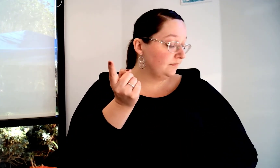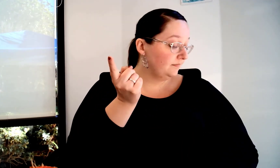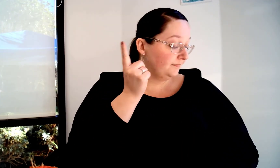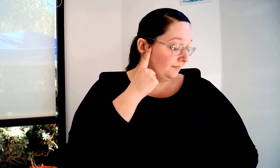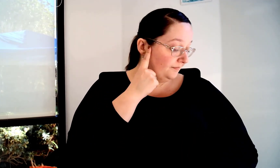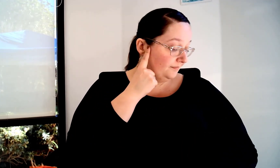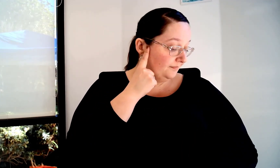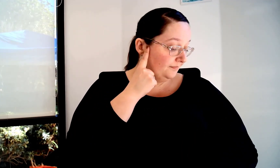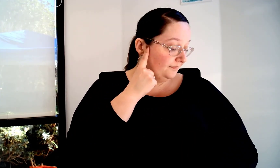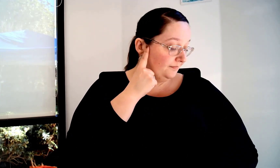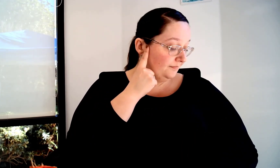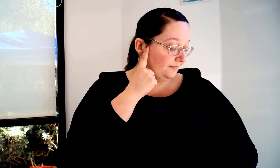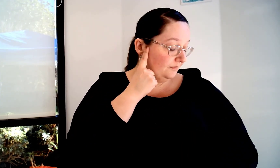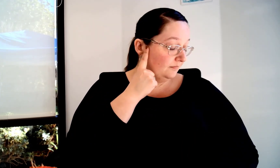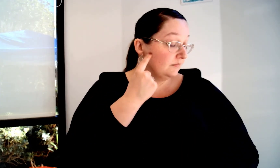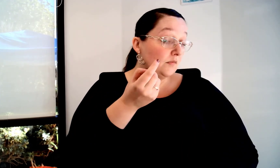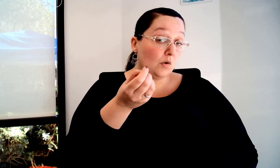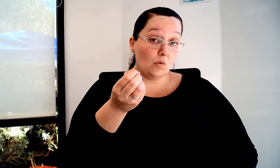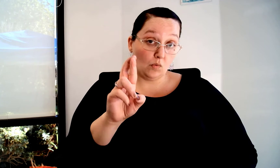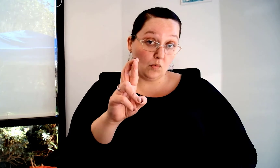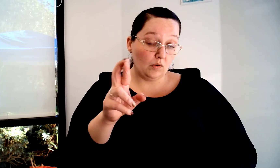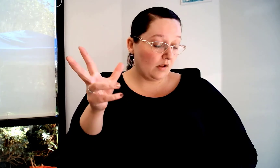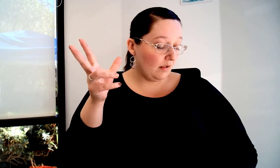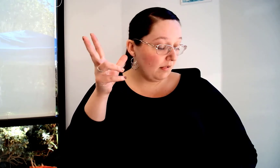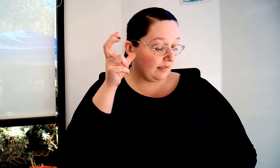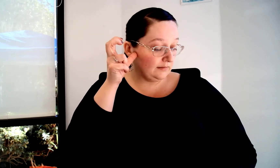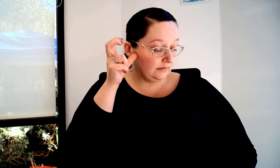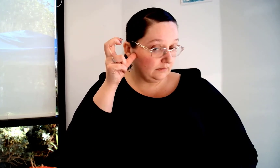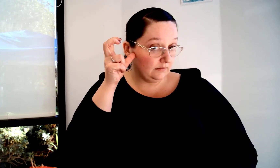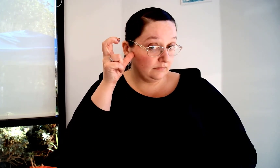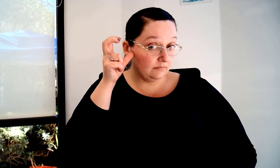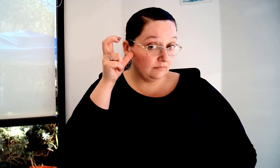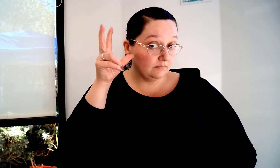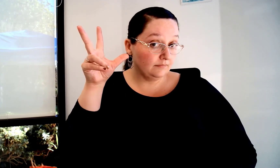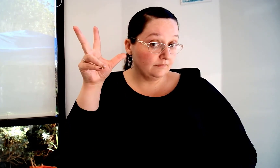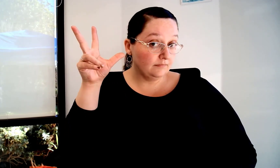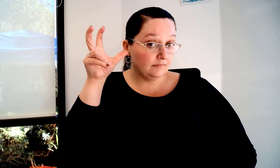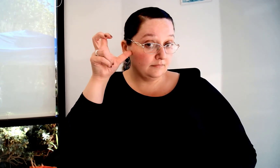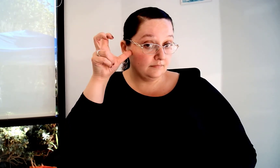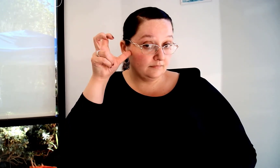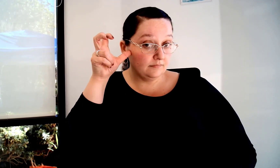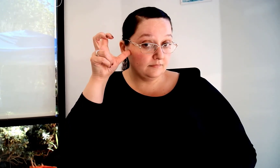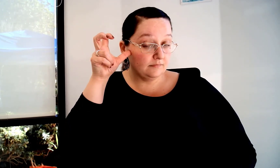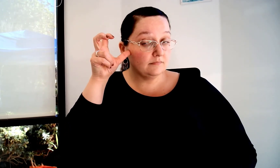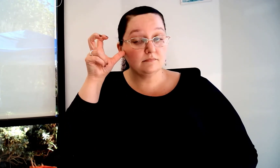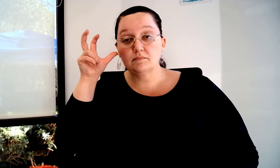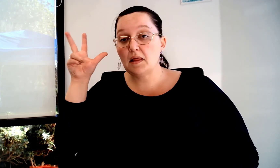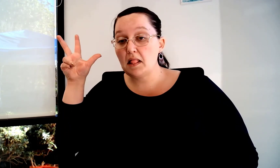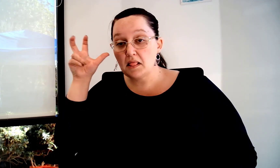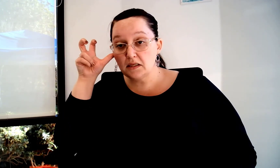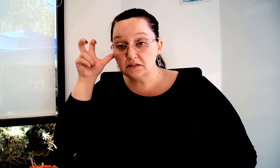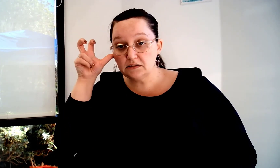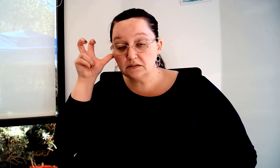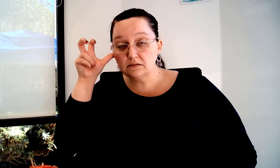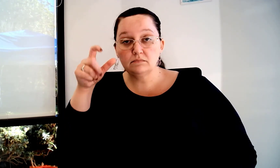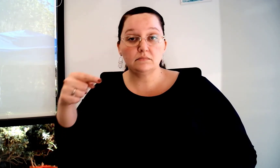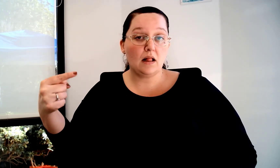you. One is where you listen, you just touch your ear, or you can use a 3 to a bent